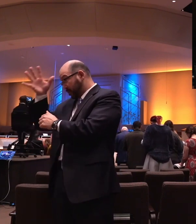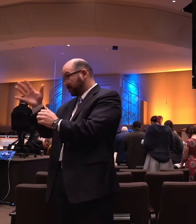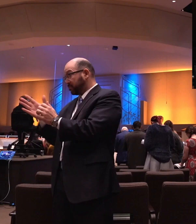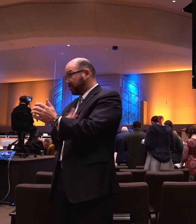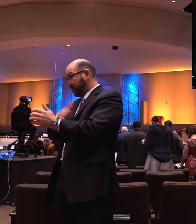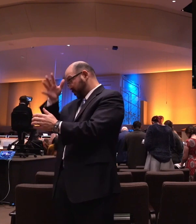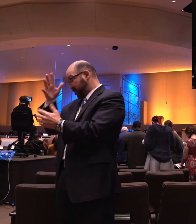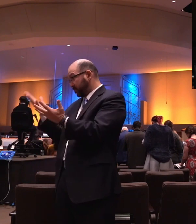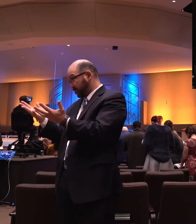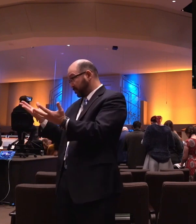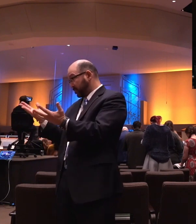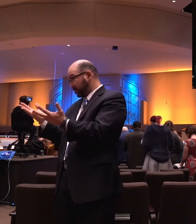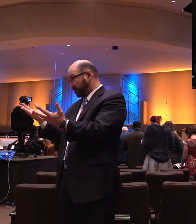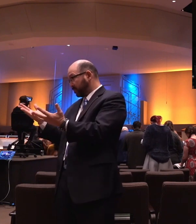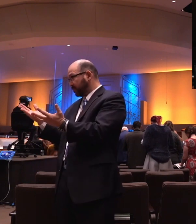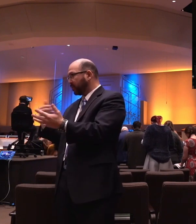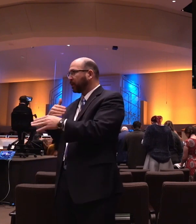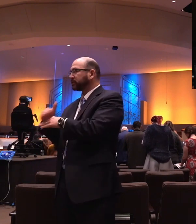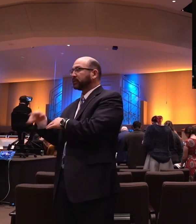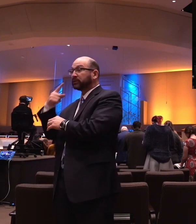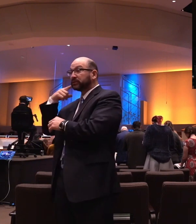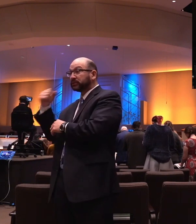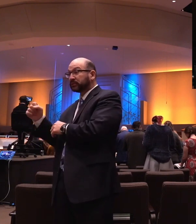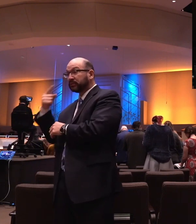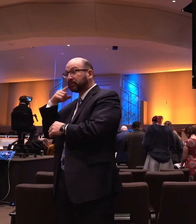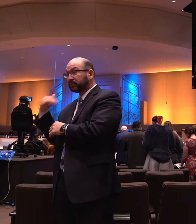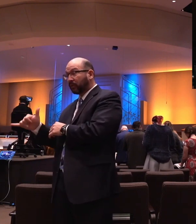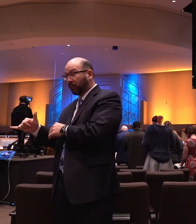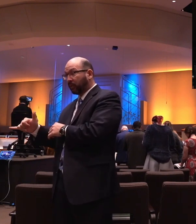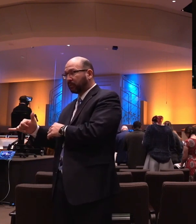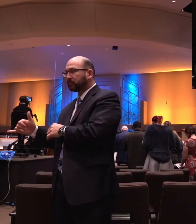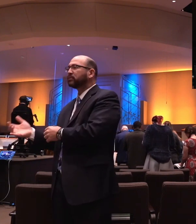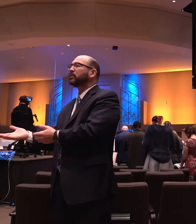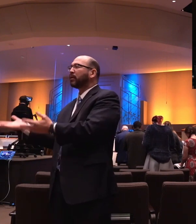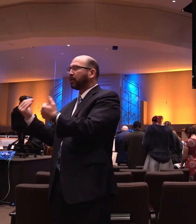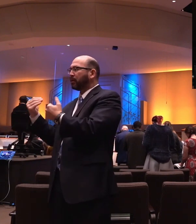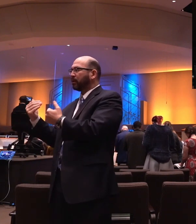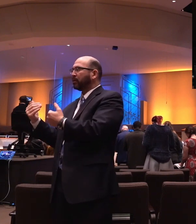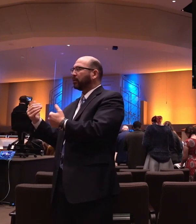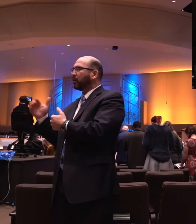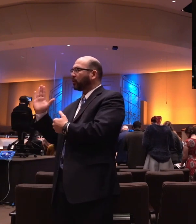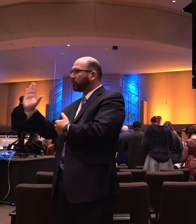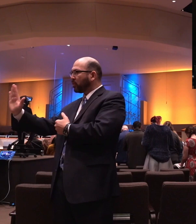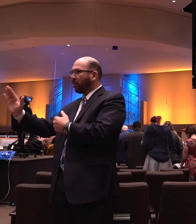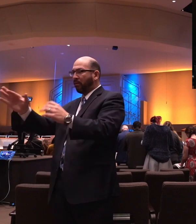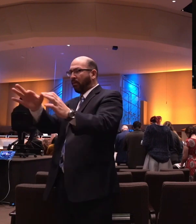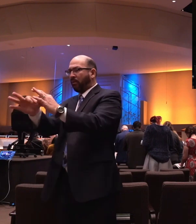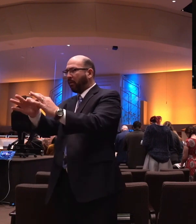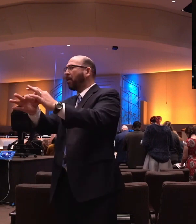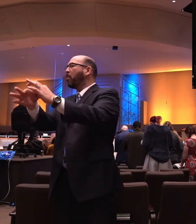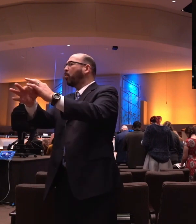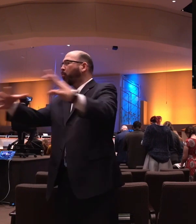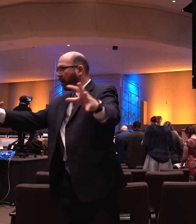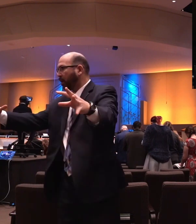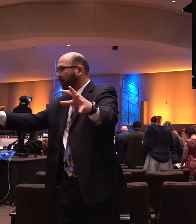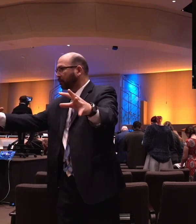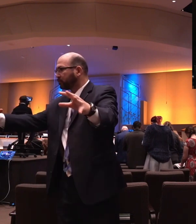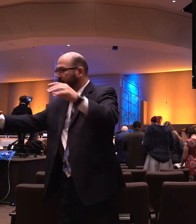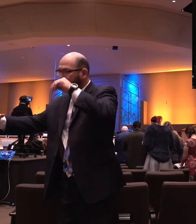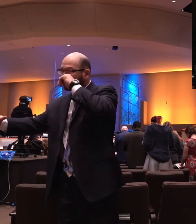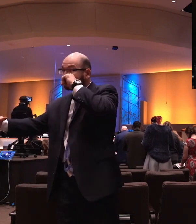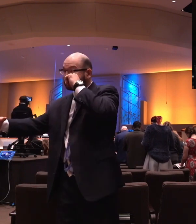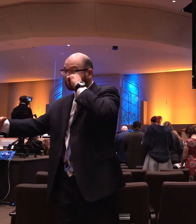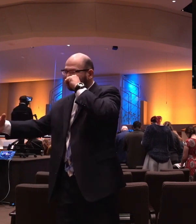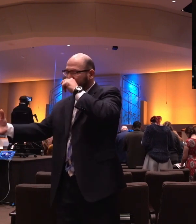father. Behold, I've sent thee silver and gold. Go, break thy leave with Basha, king of